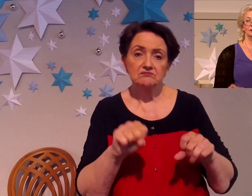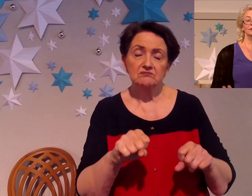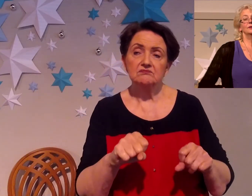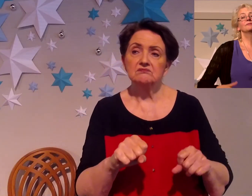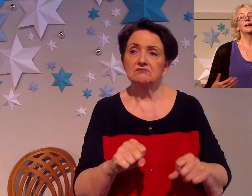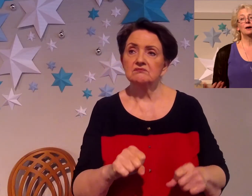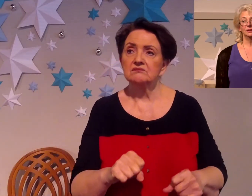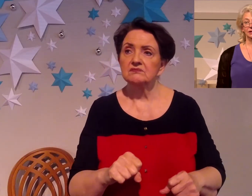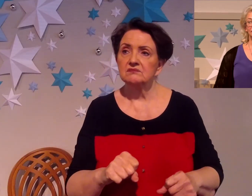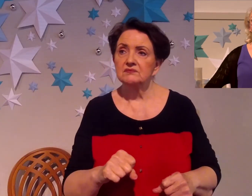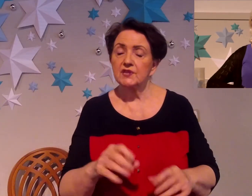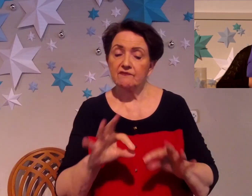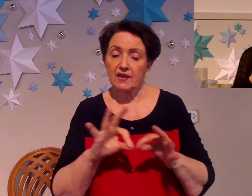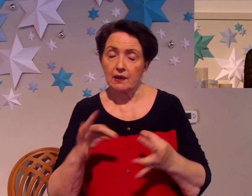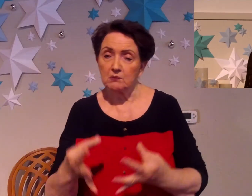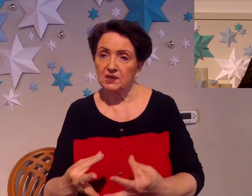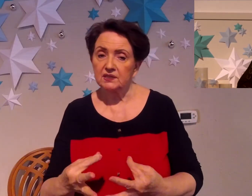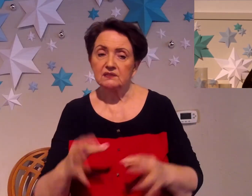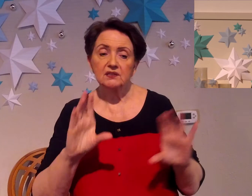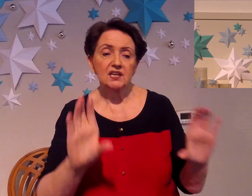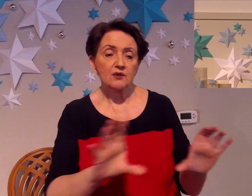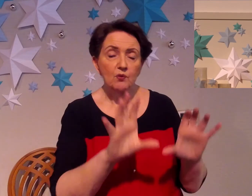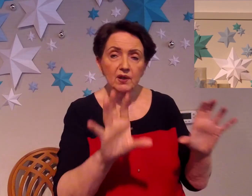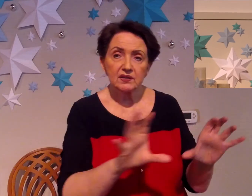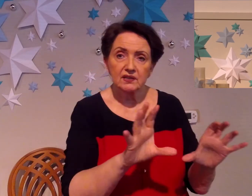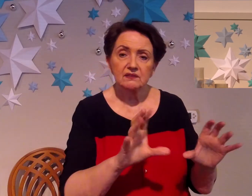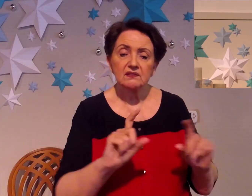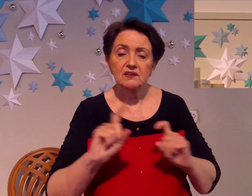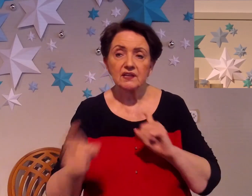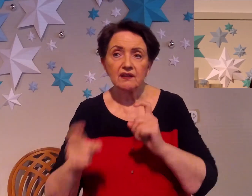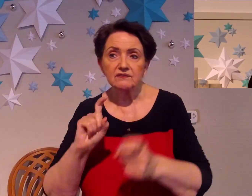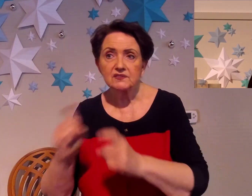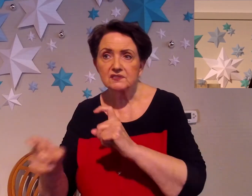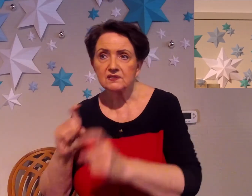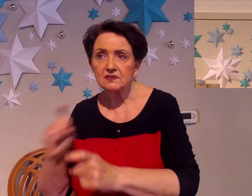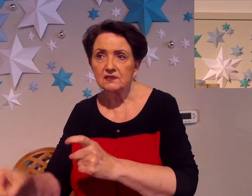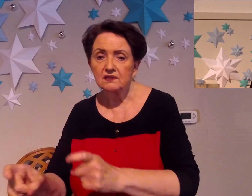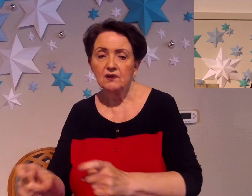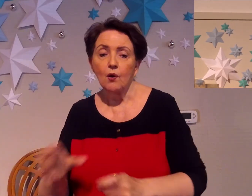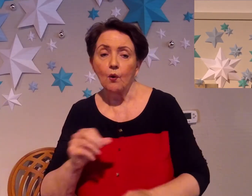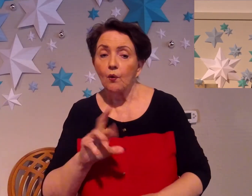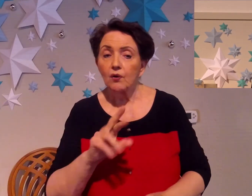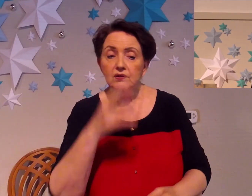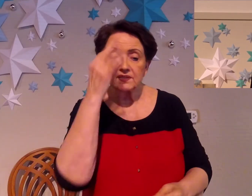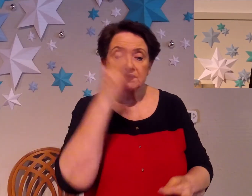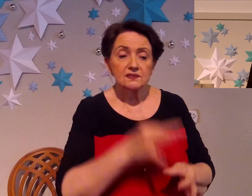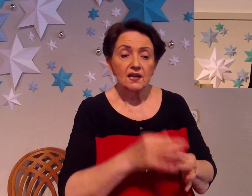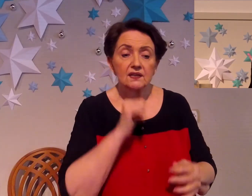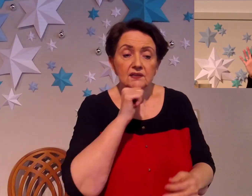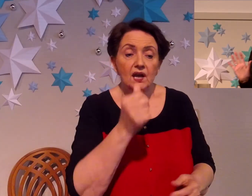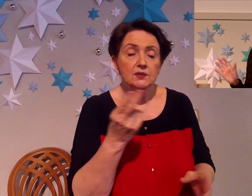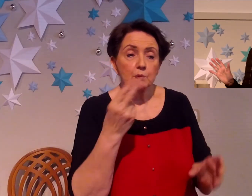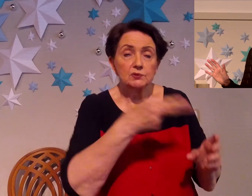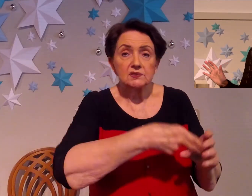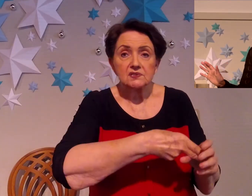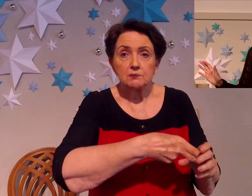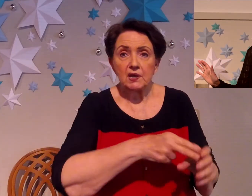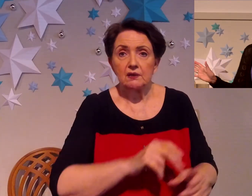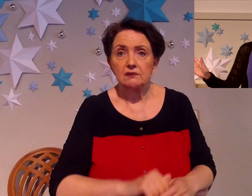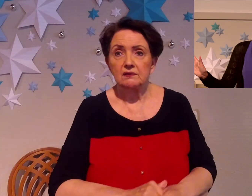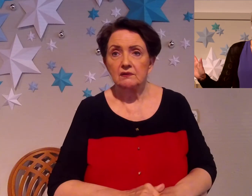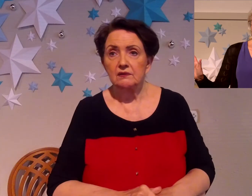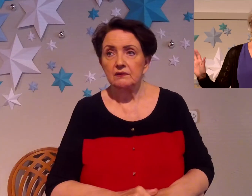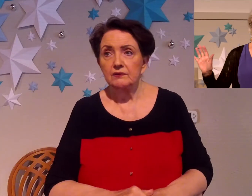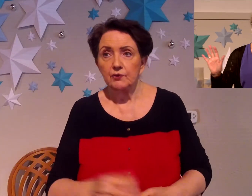doingness, the family, the decorating, the gifts, or even deciding not to participate, which we are perfectly